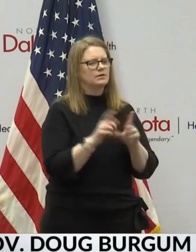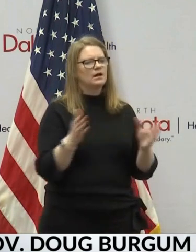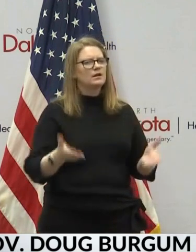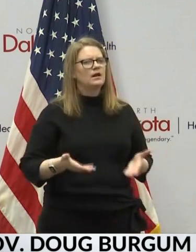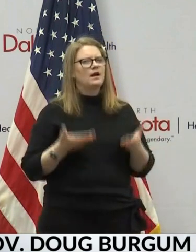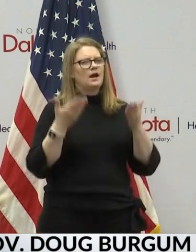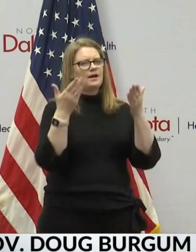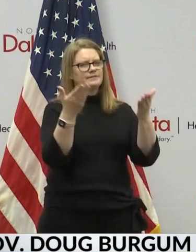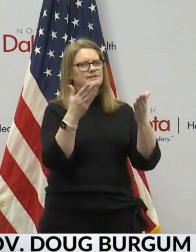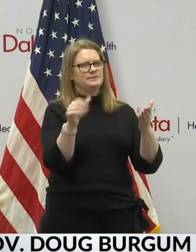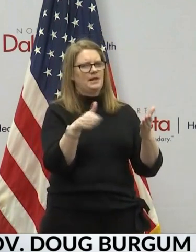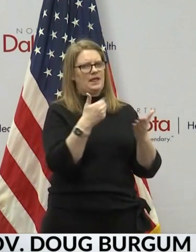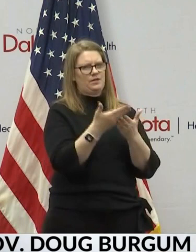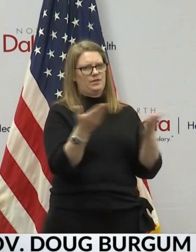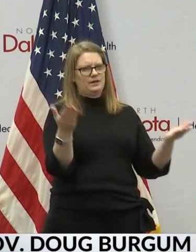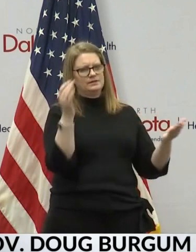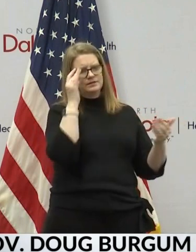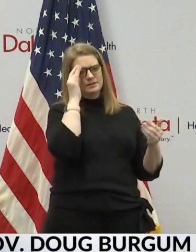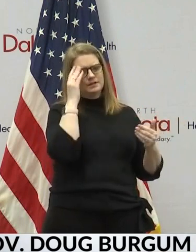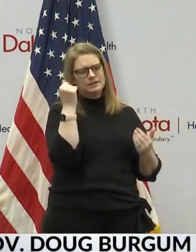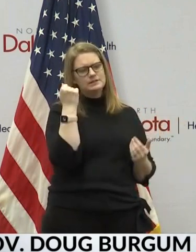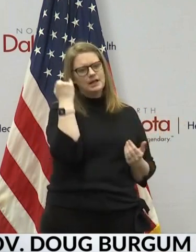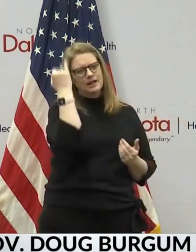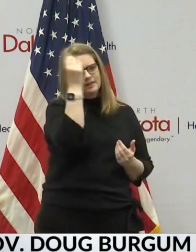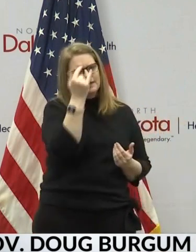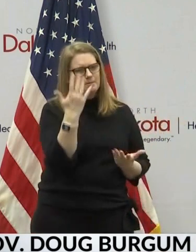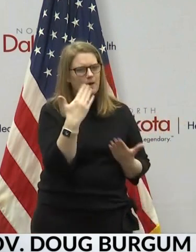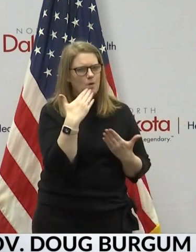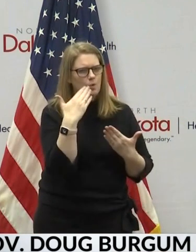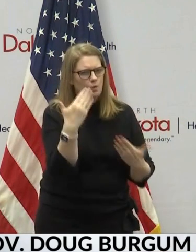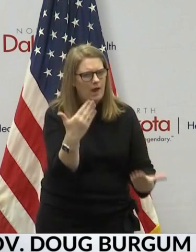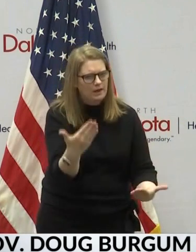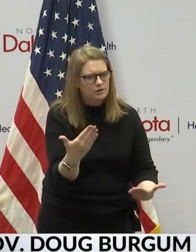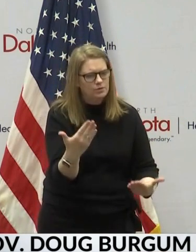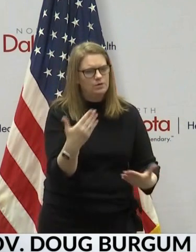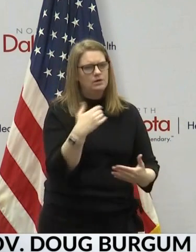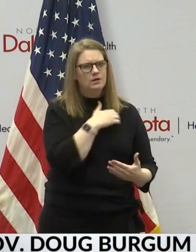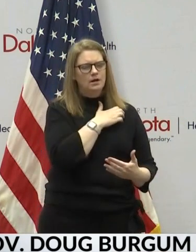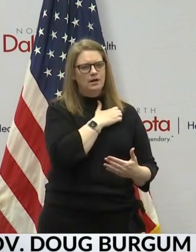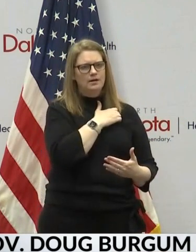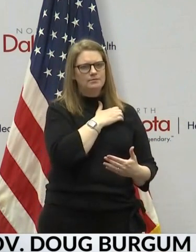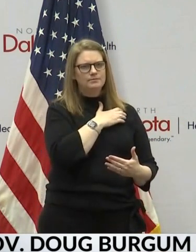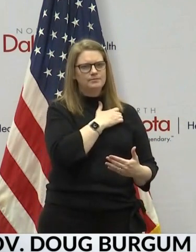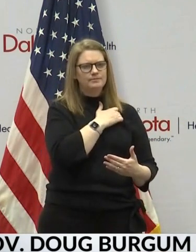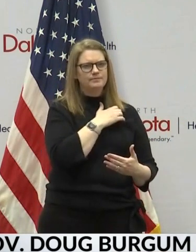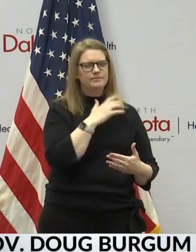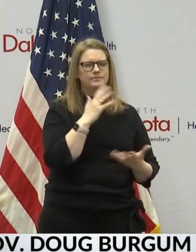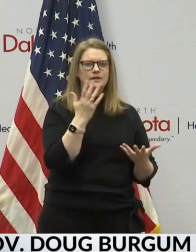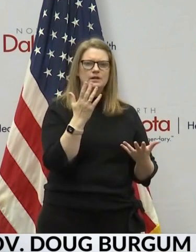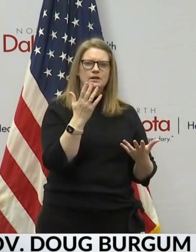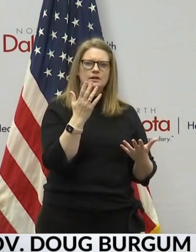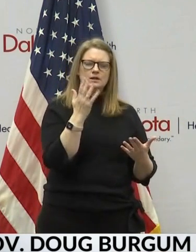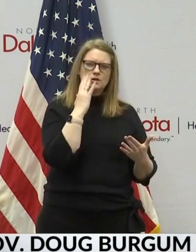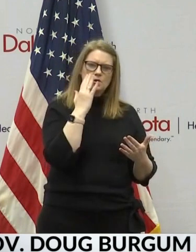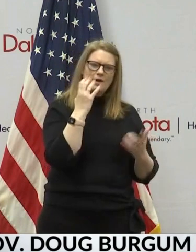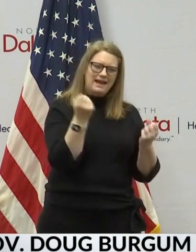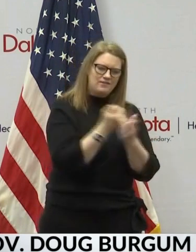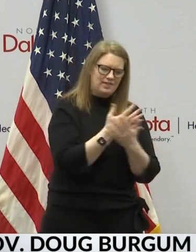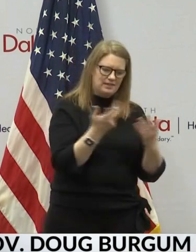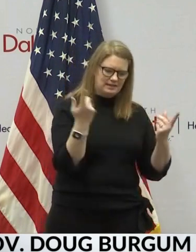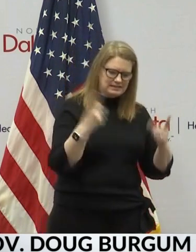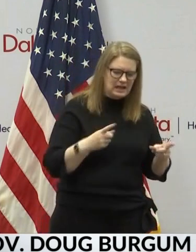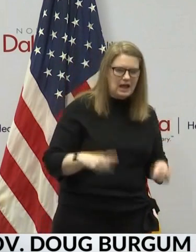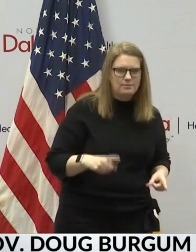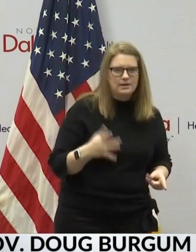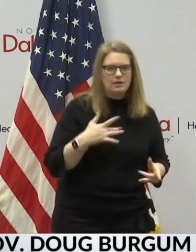I think the first thing we can do is to think about gratitude as just slowing down our minds from the rush of everything that's going on